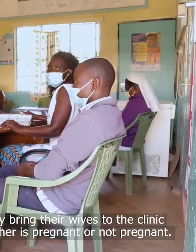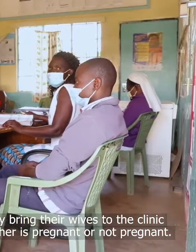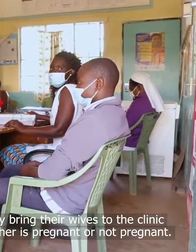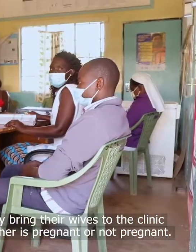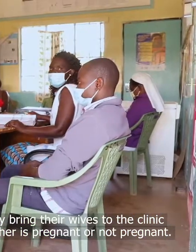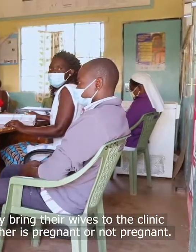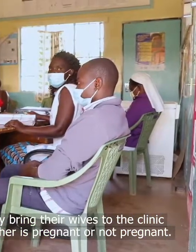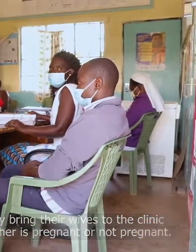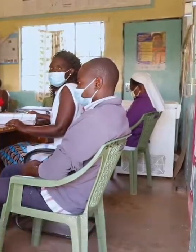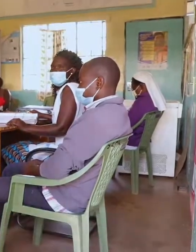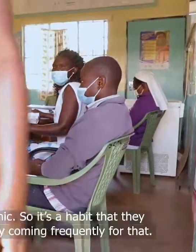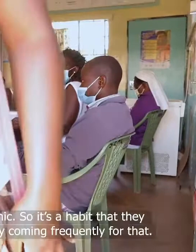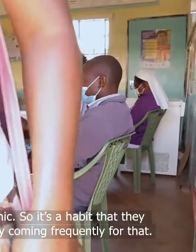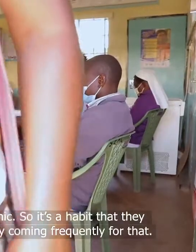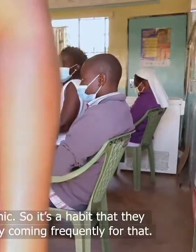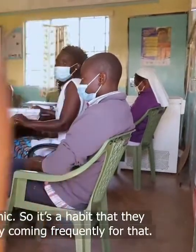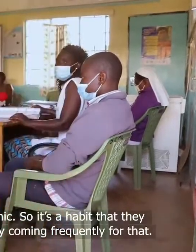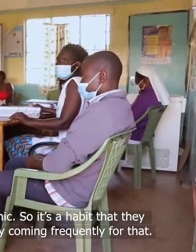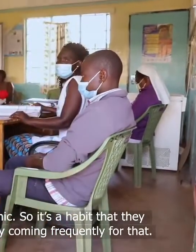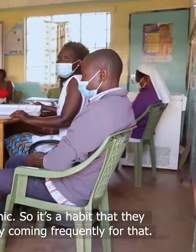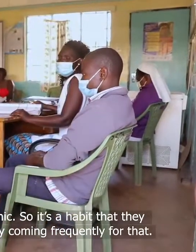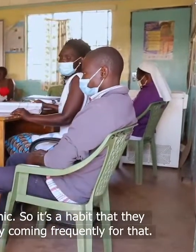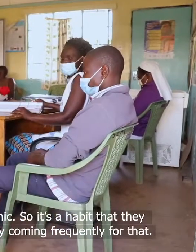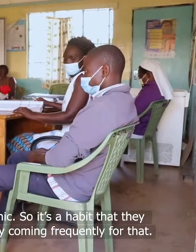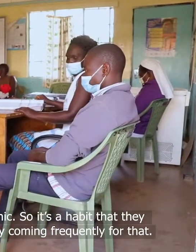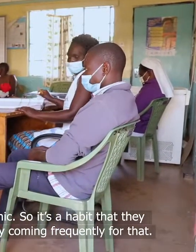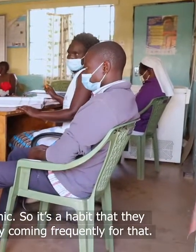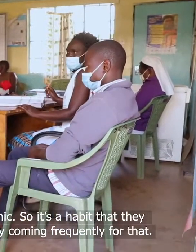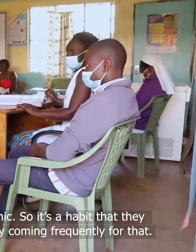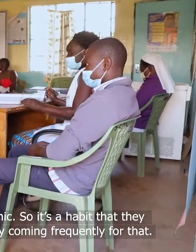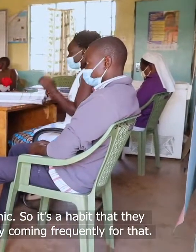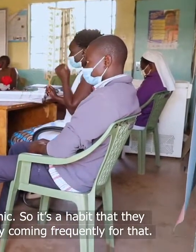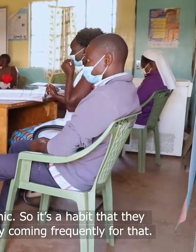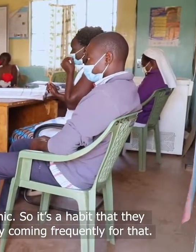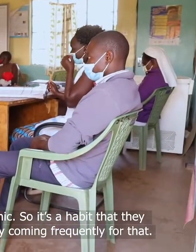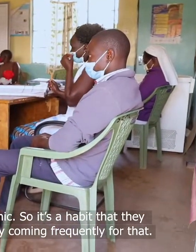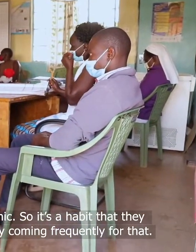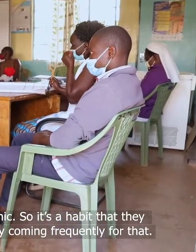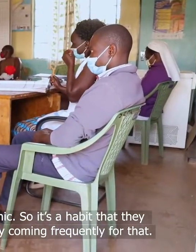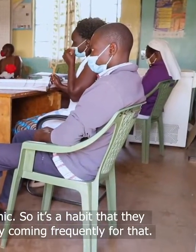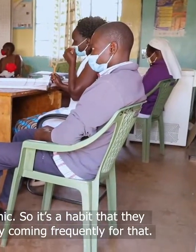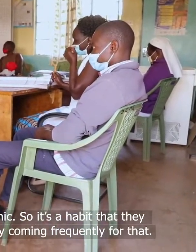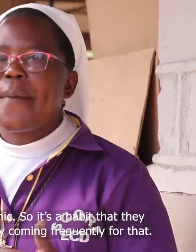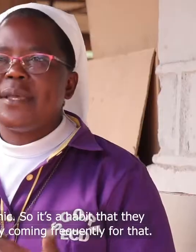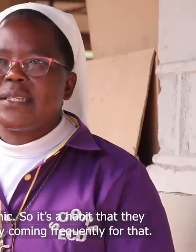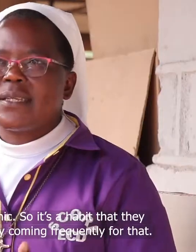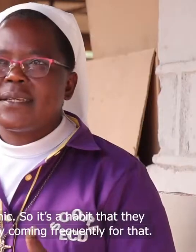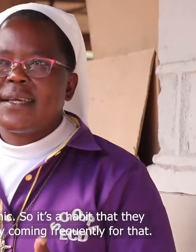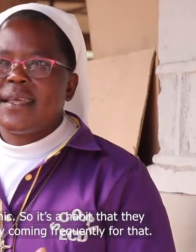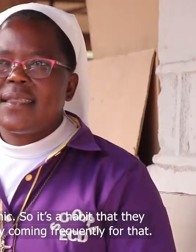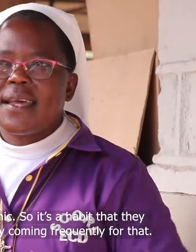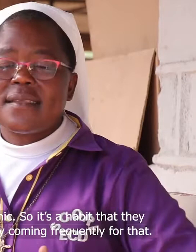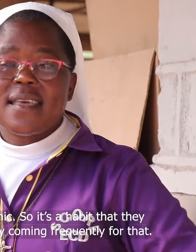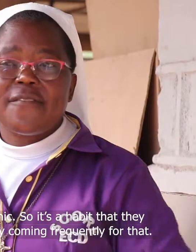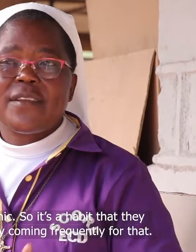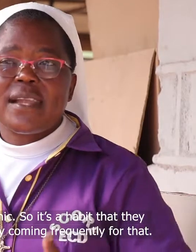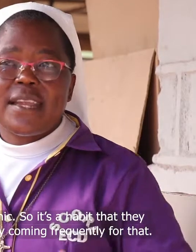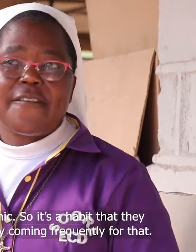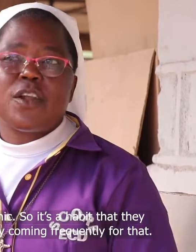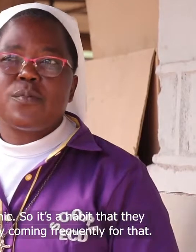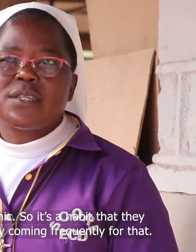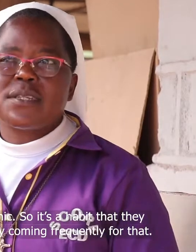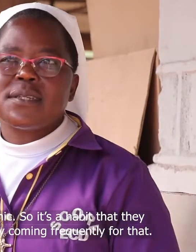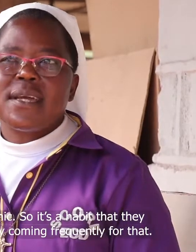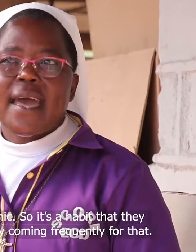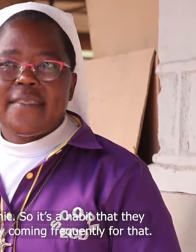not pregnant, they come with the mother in the clinic. So it's a habit that they have